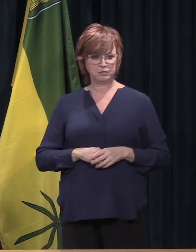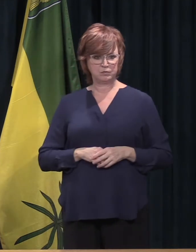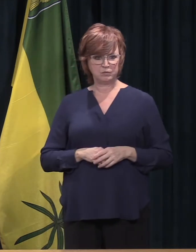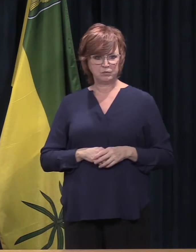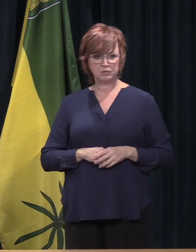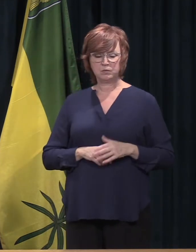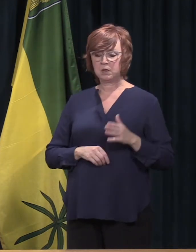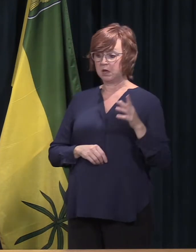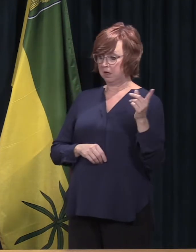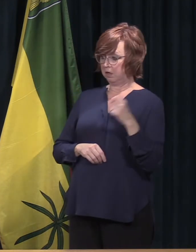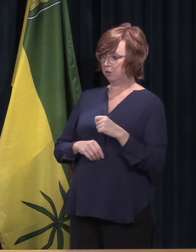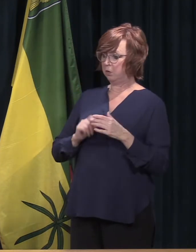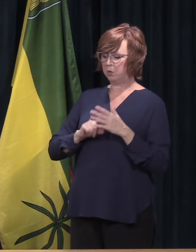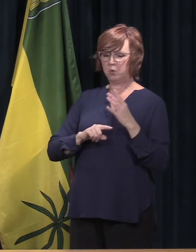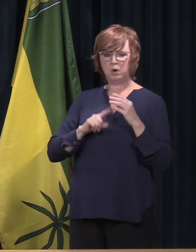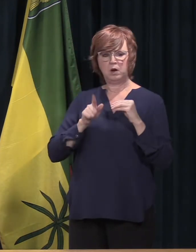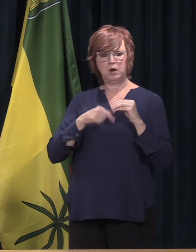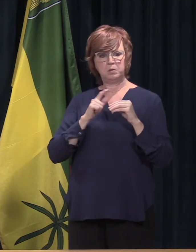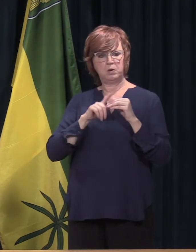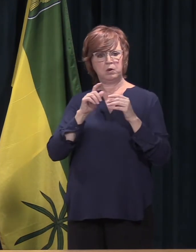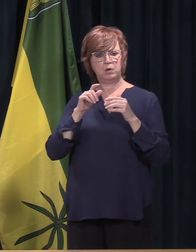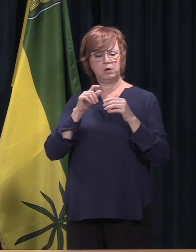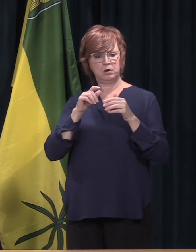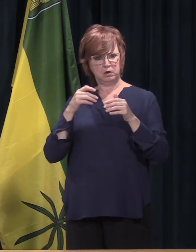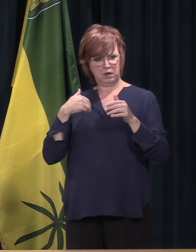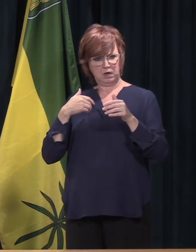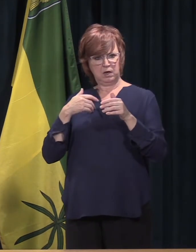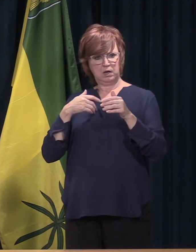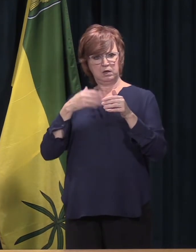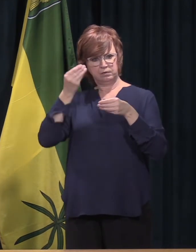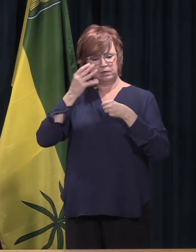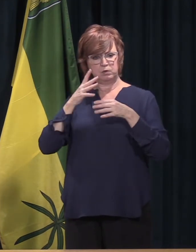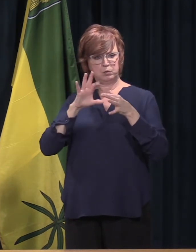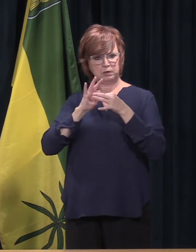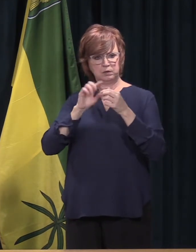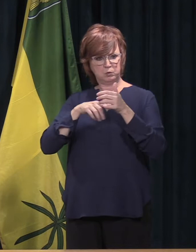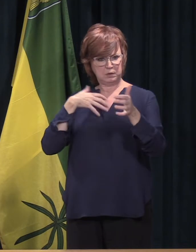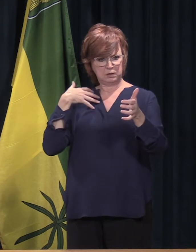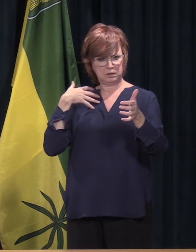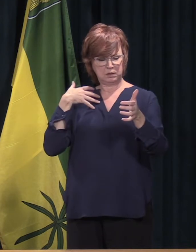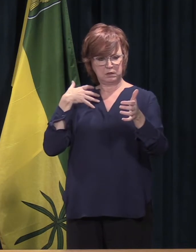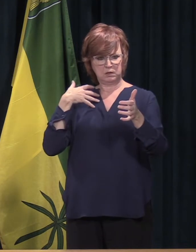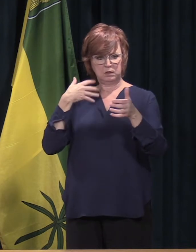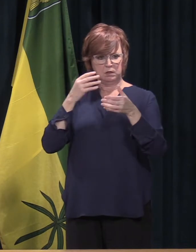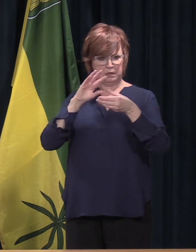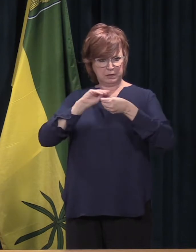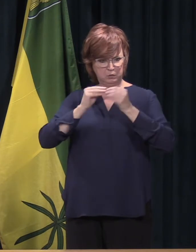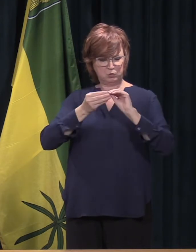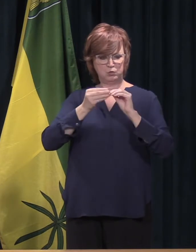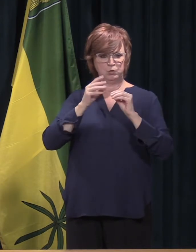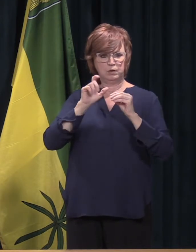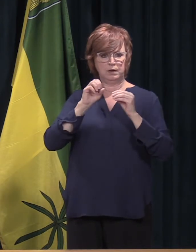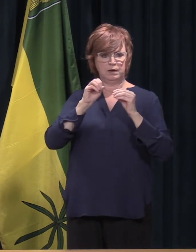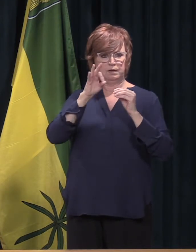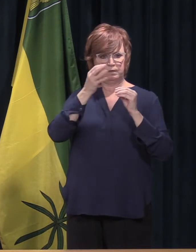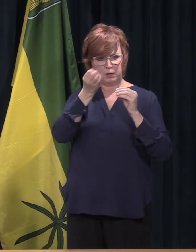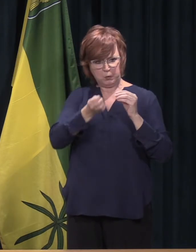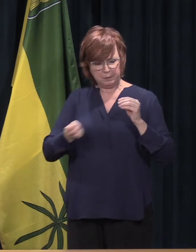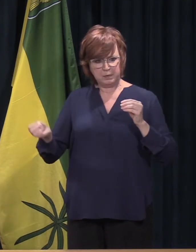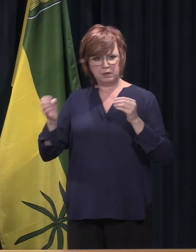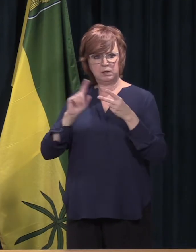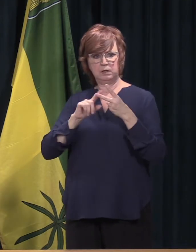around swabs and other testing supplies? I mean, are there any orders that have come in? You said that there may